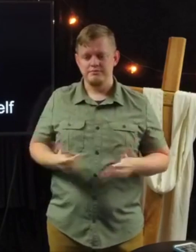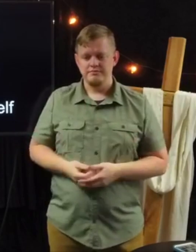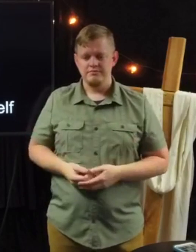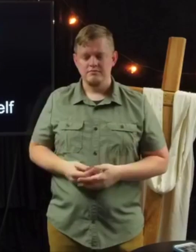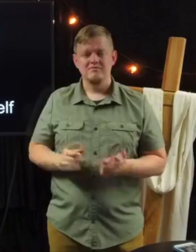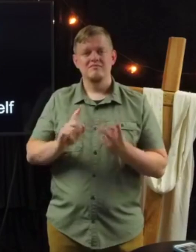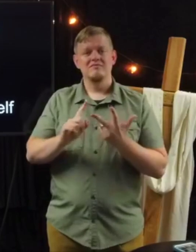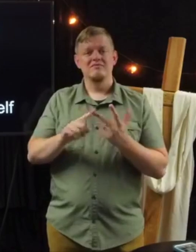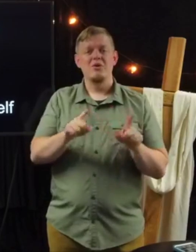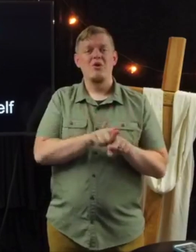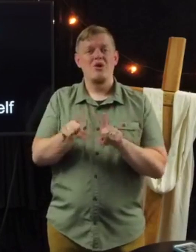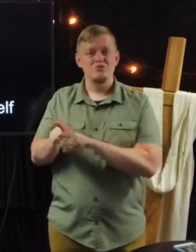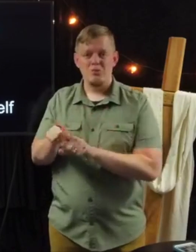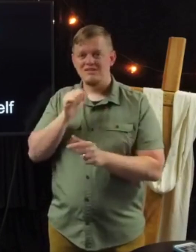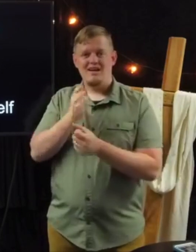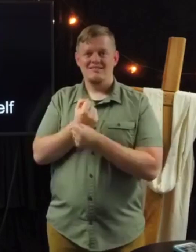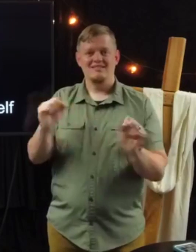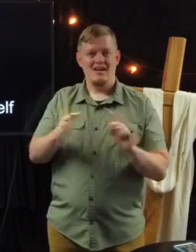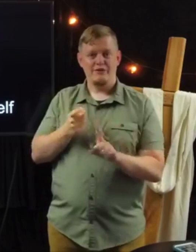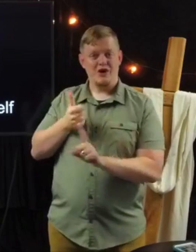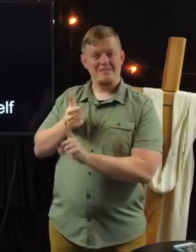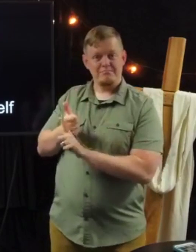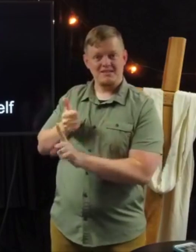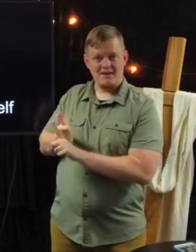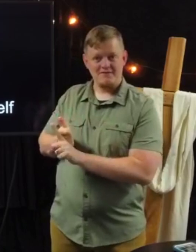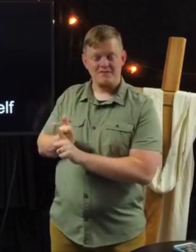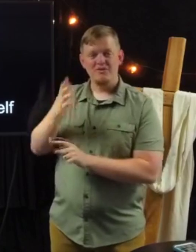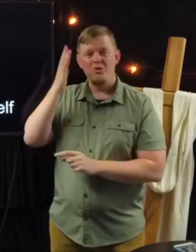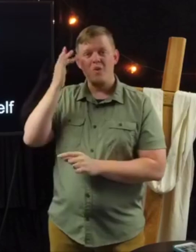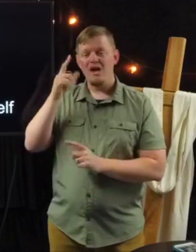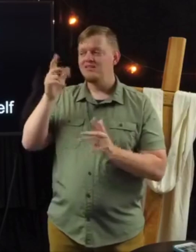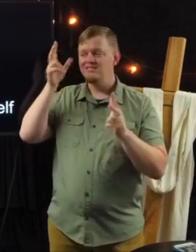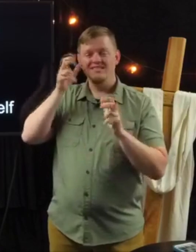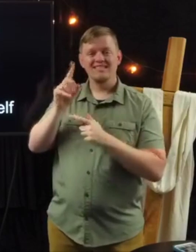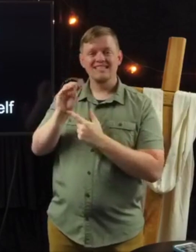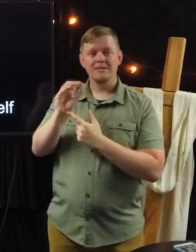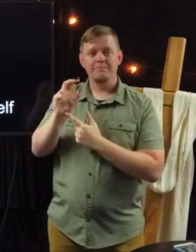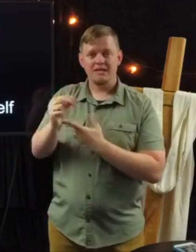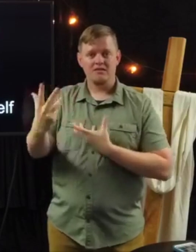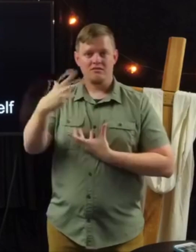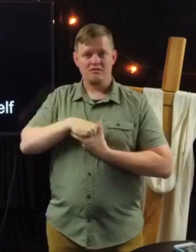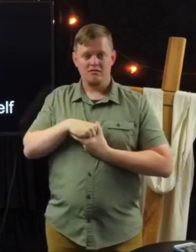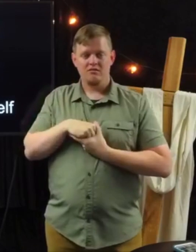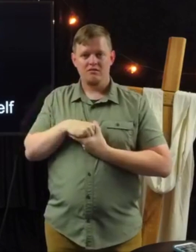alone. And he was not safe from himself, because the demons were in